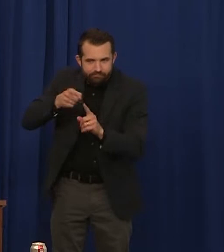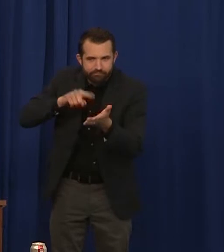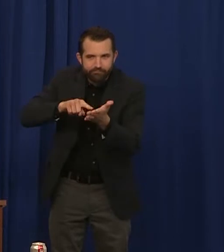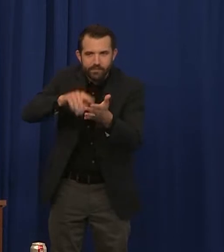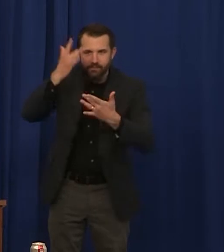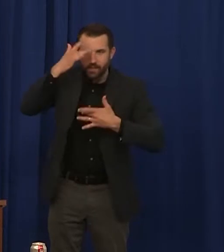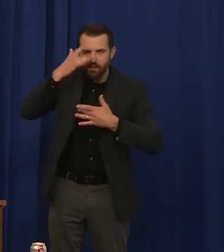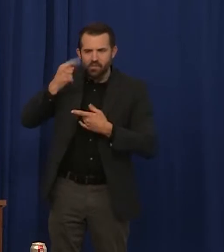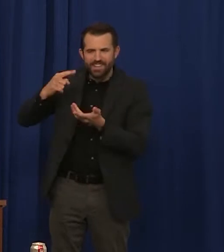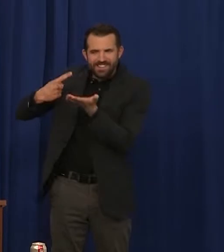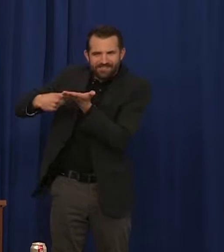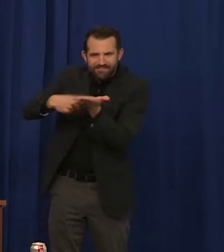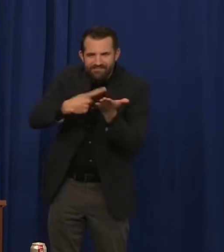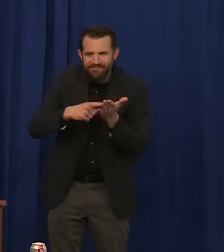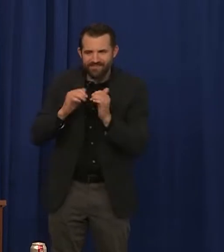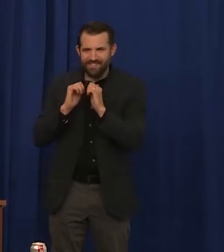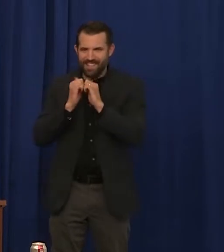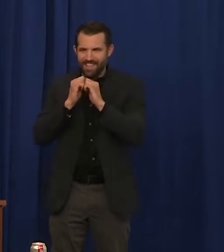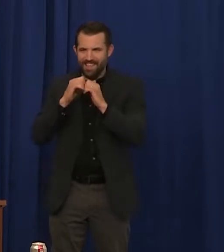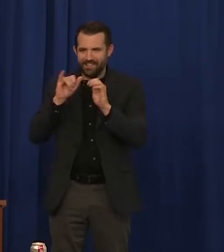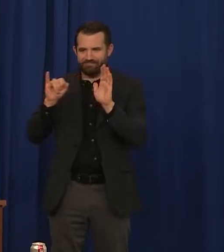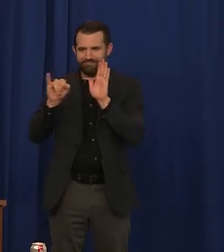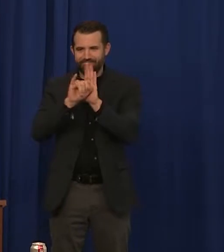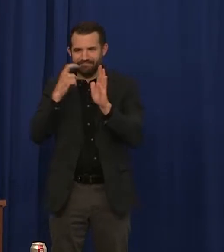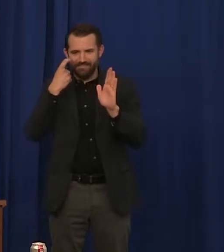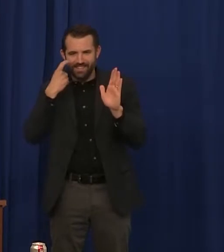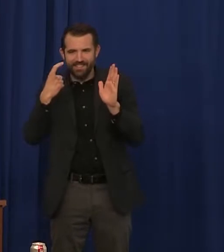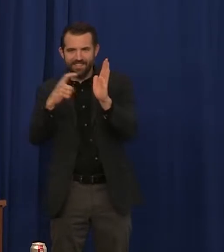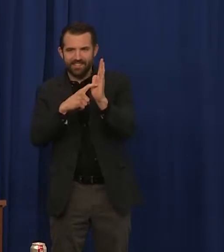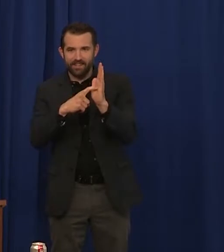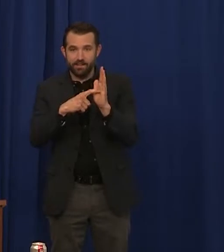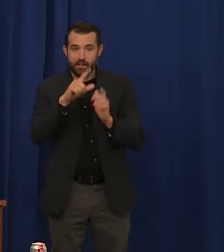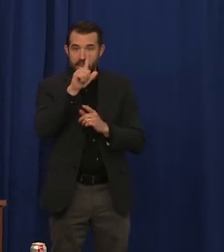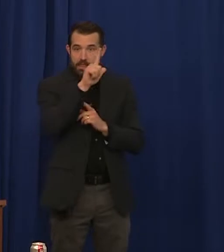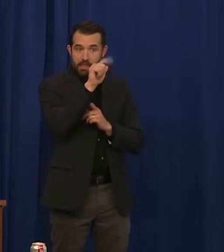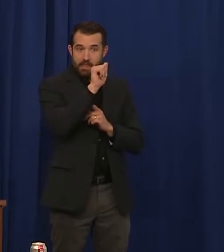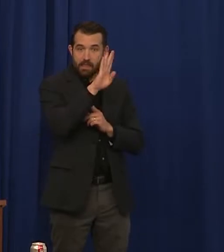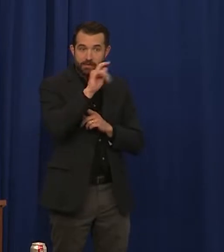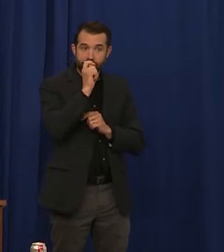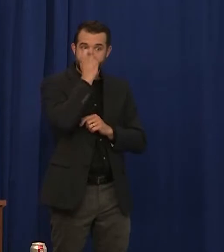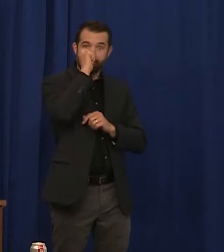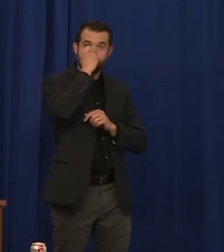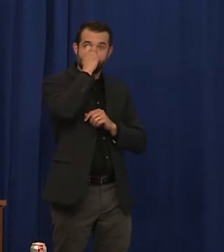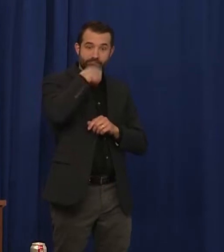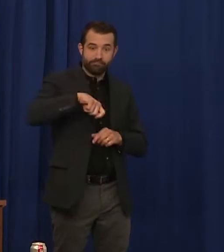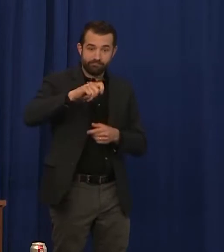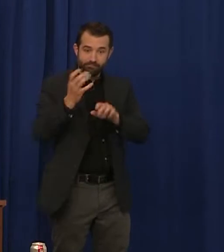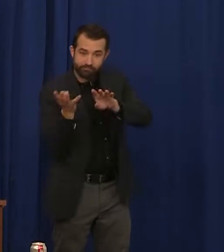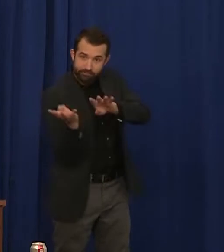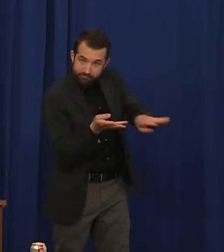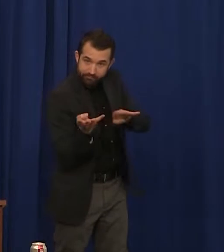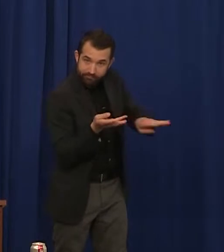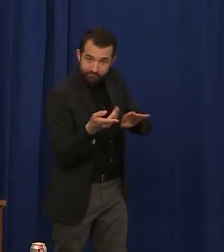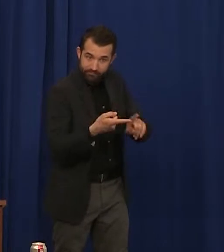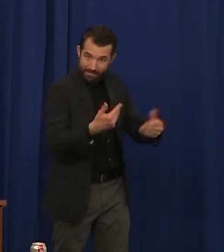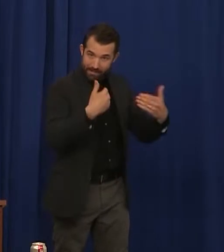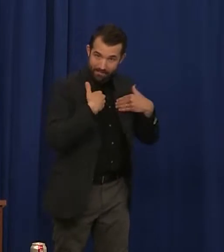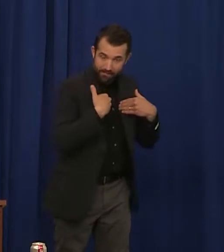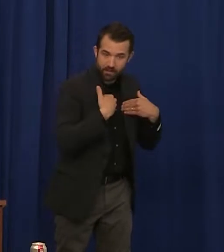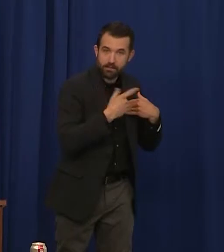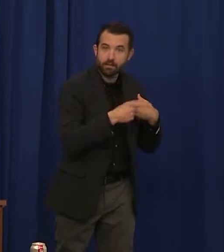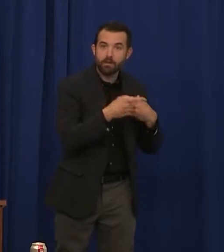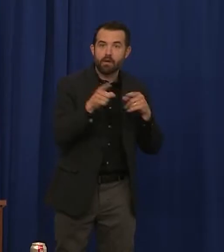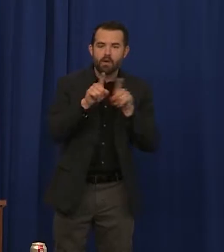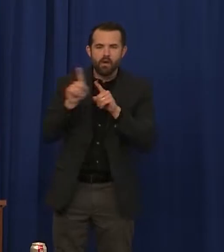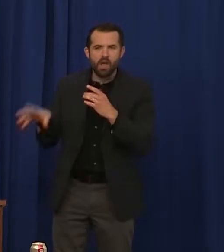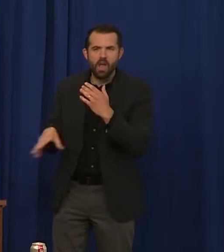cases, but also reports and a definition for what we report as probable cases. A